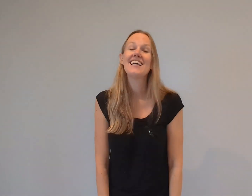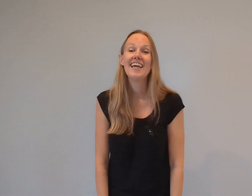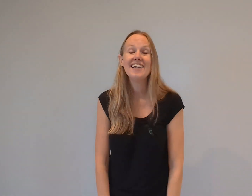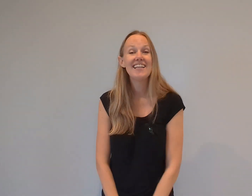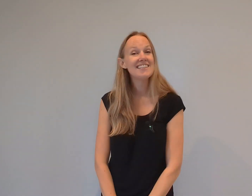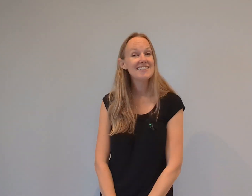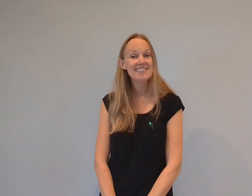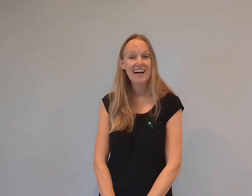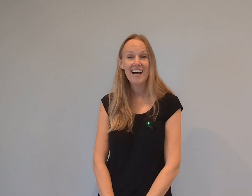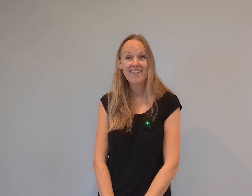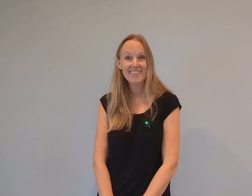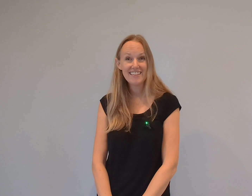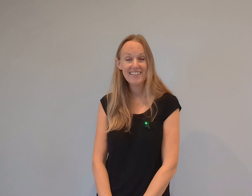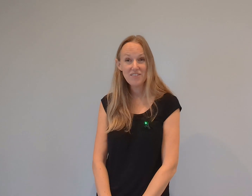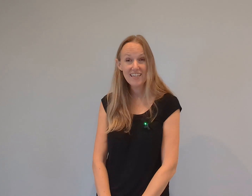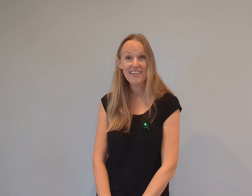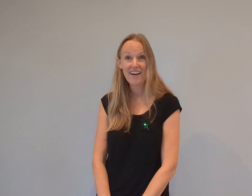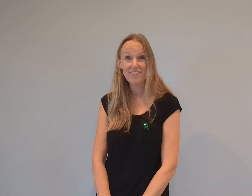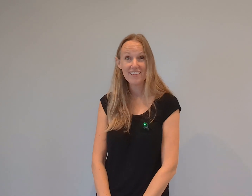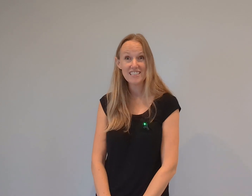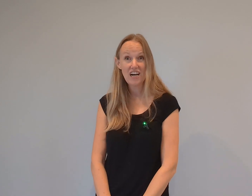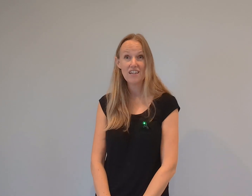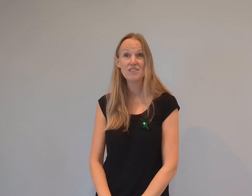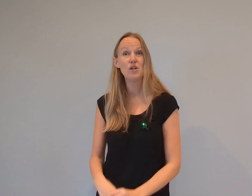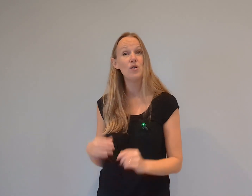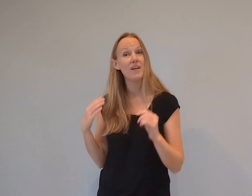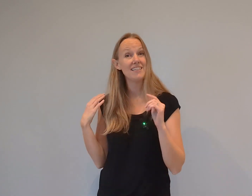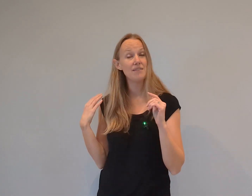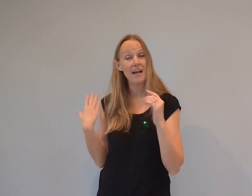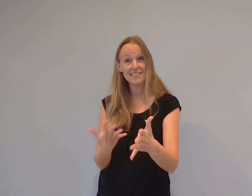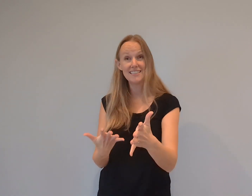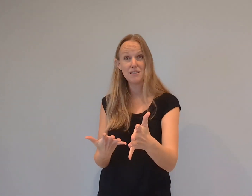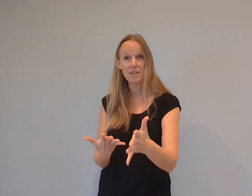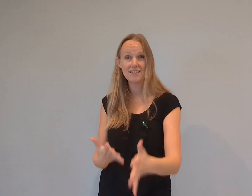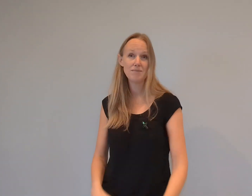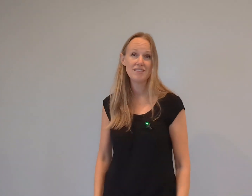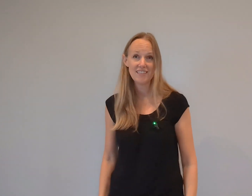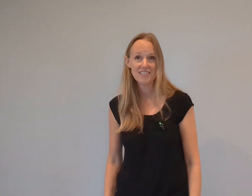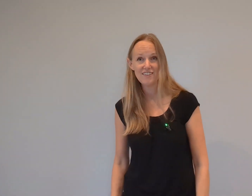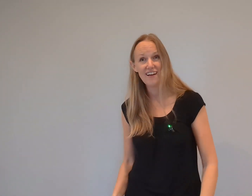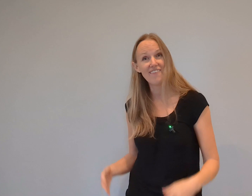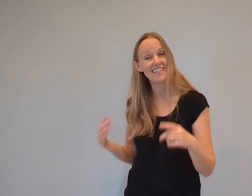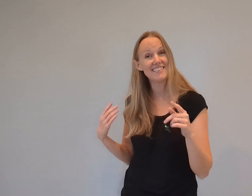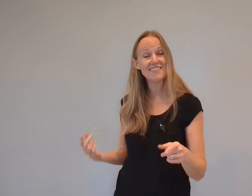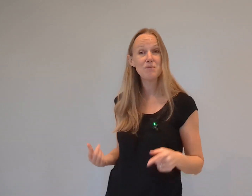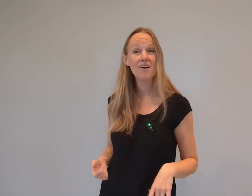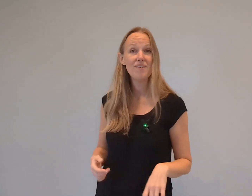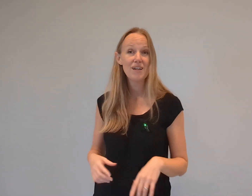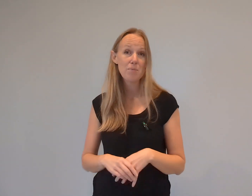Okay, and that's everything that you need now for this song. So when I practice this as many times as you need to, and when I see you tomorrow, we're going to